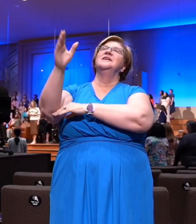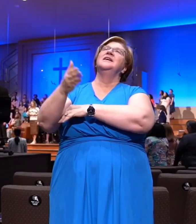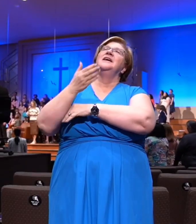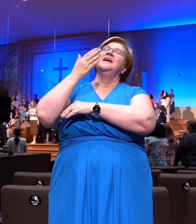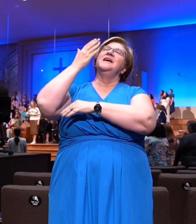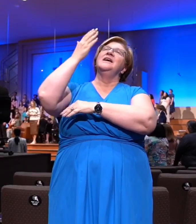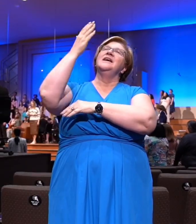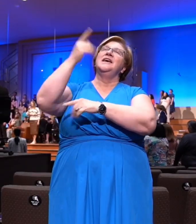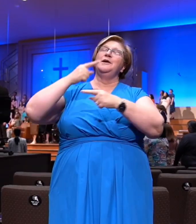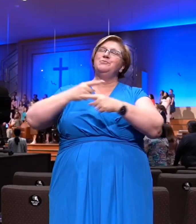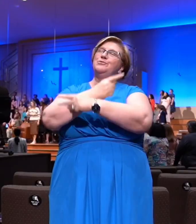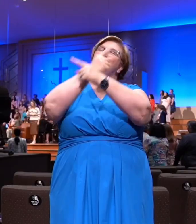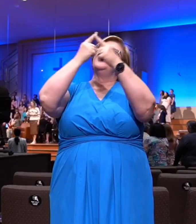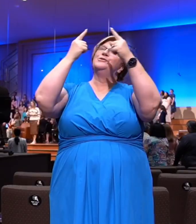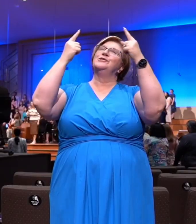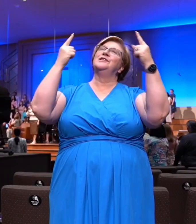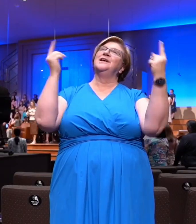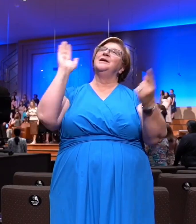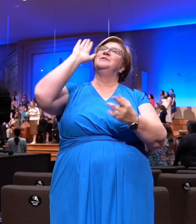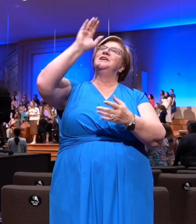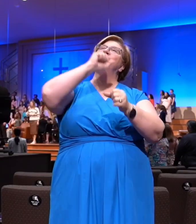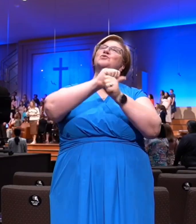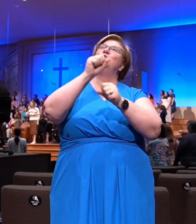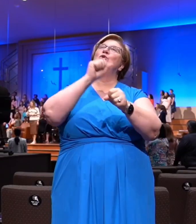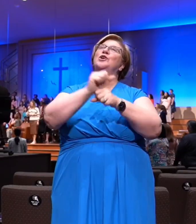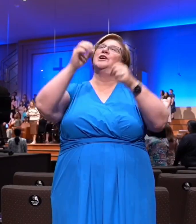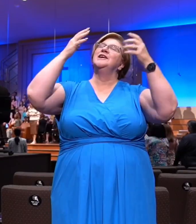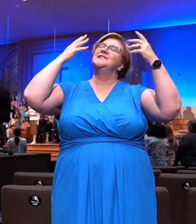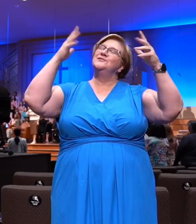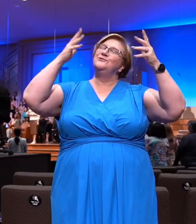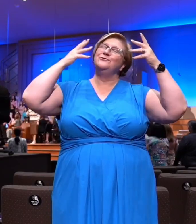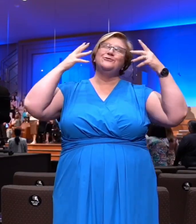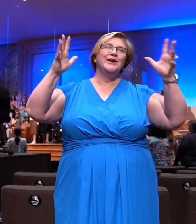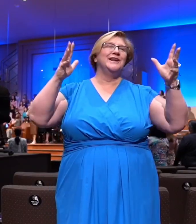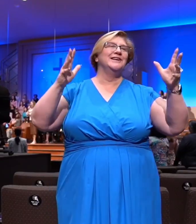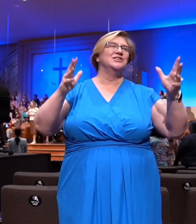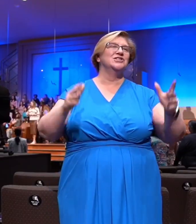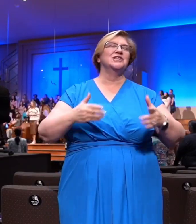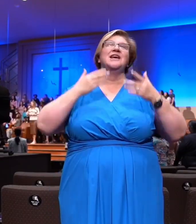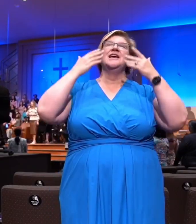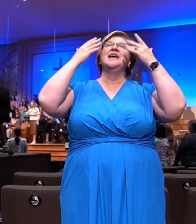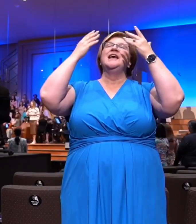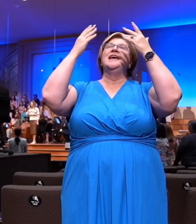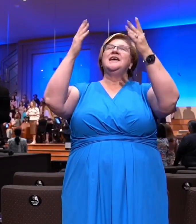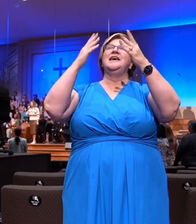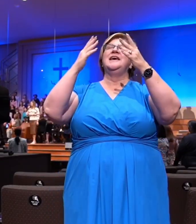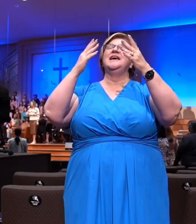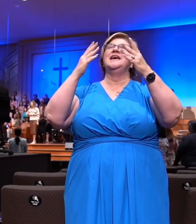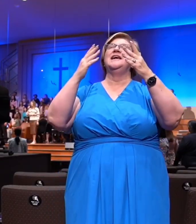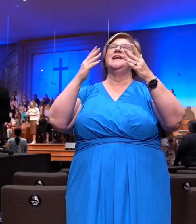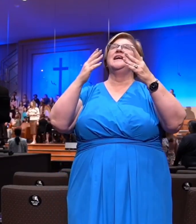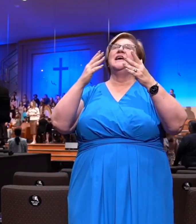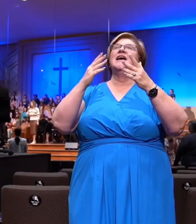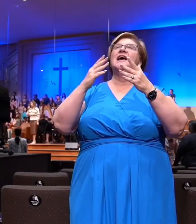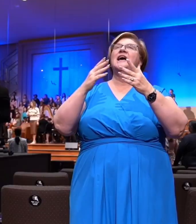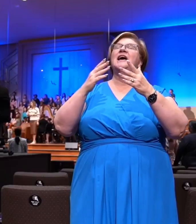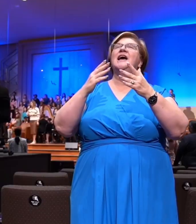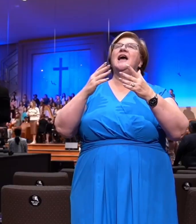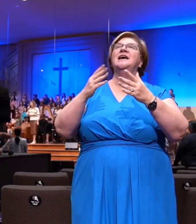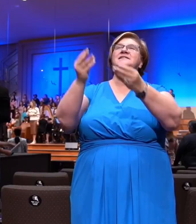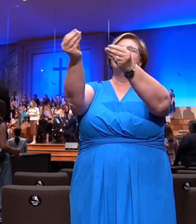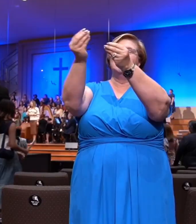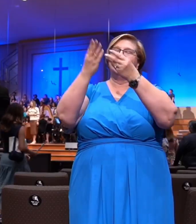He declares his work is finished. He has spoken this hope